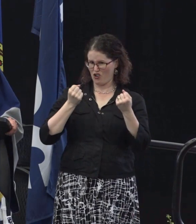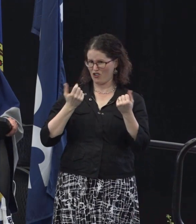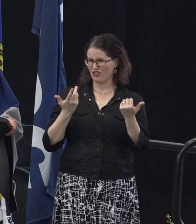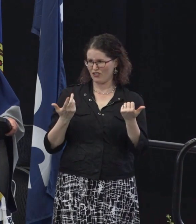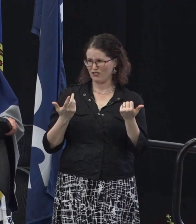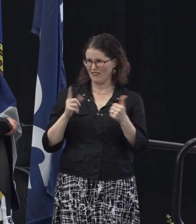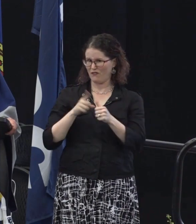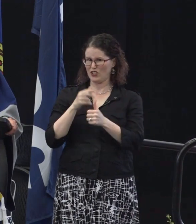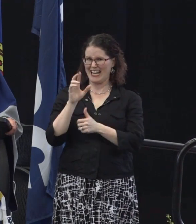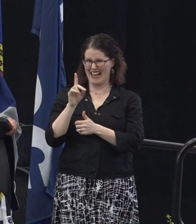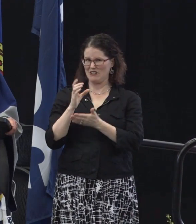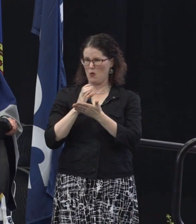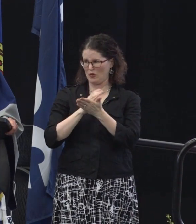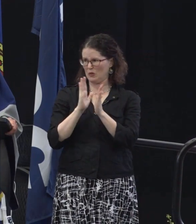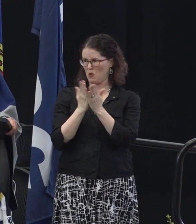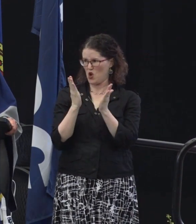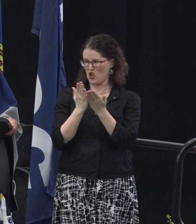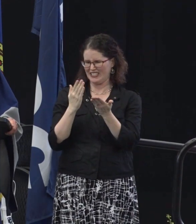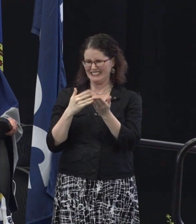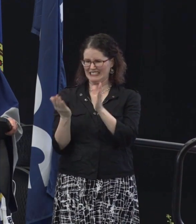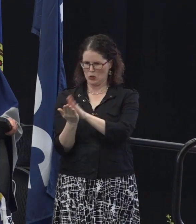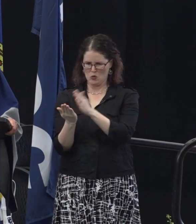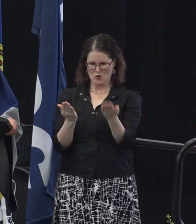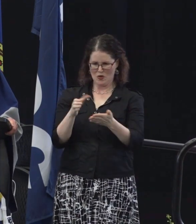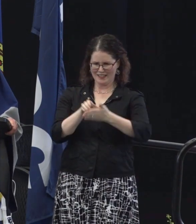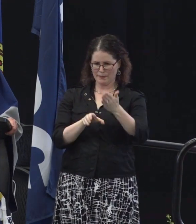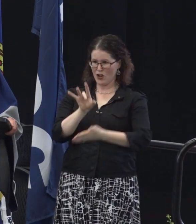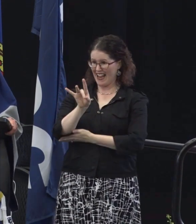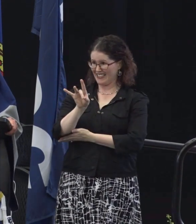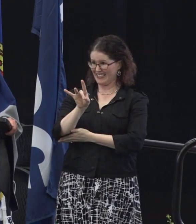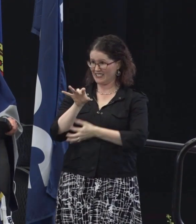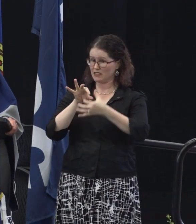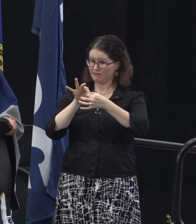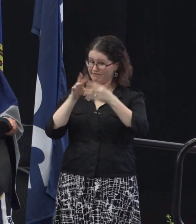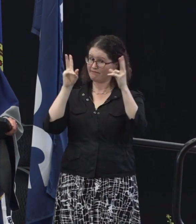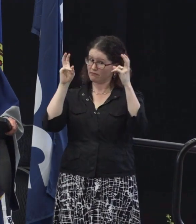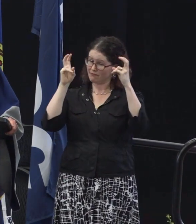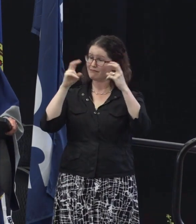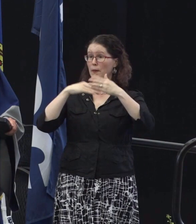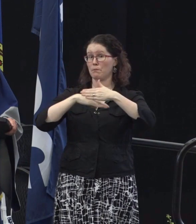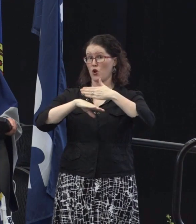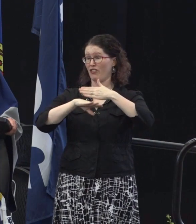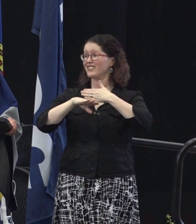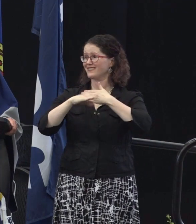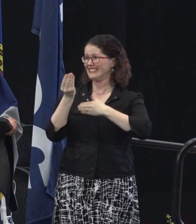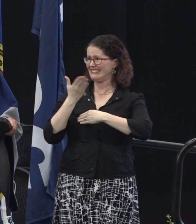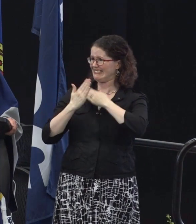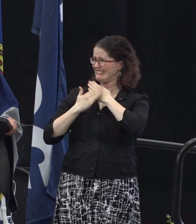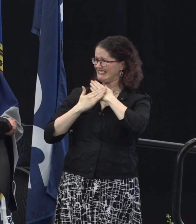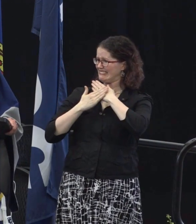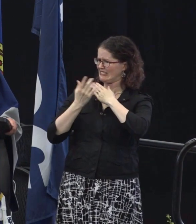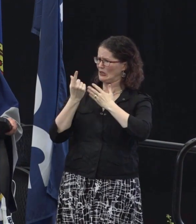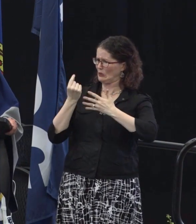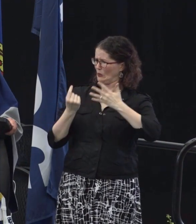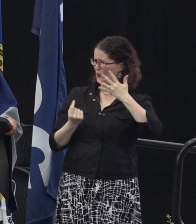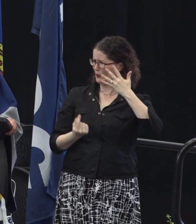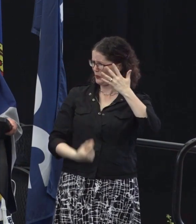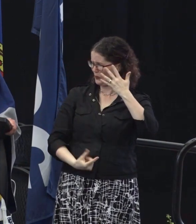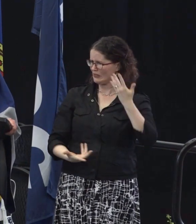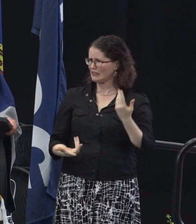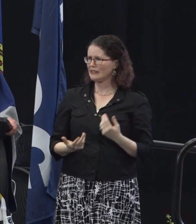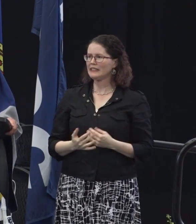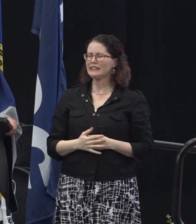from my course, and I said, "Open the chapter number 8, childbirthing, and tell me what I should be doing here. Give me a